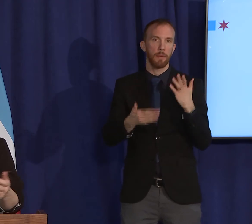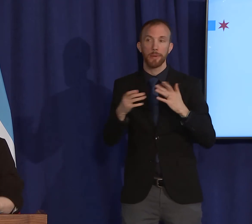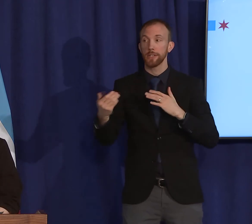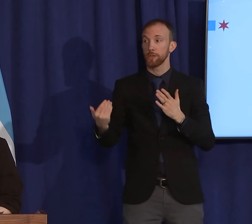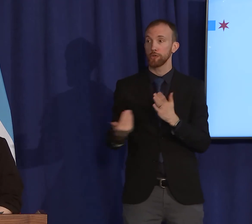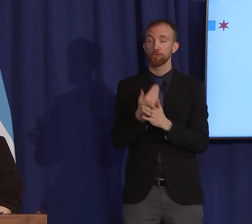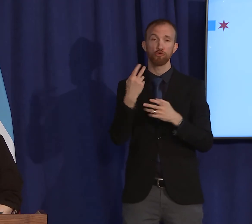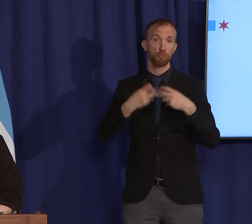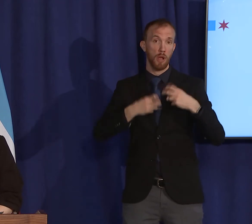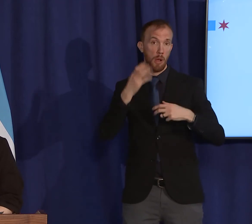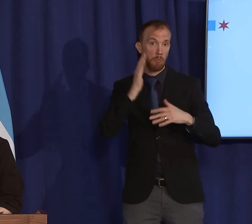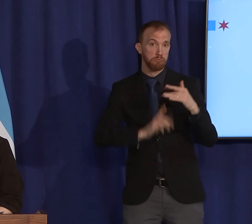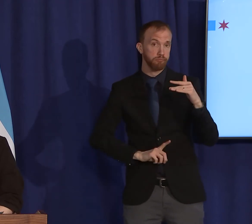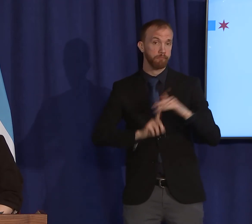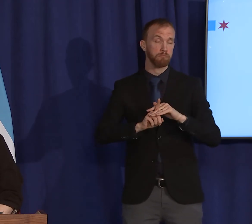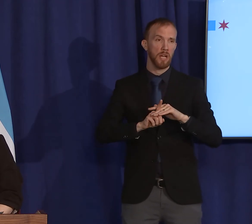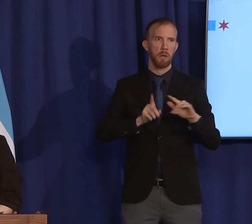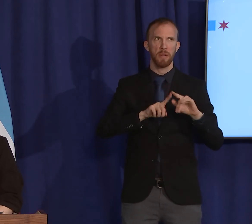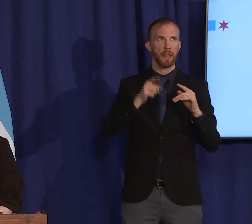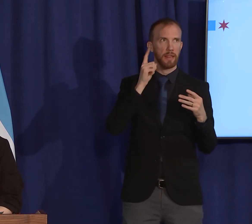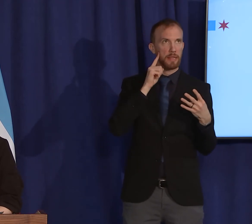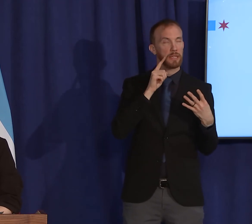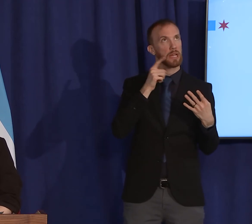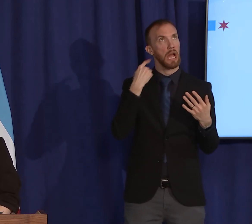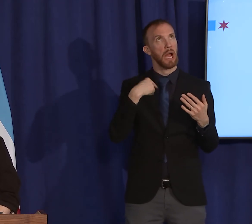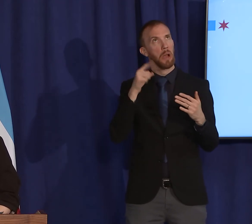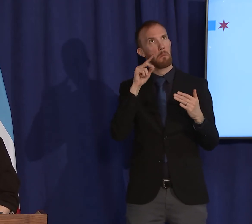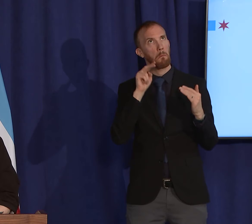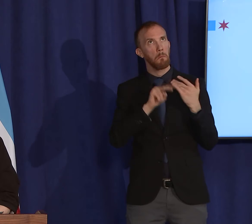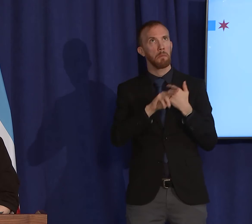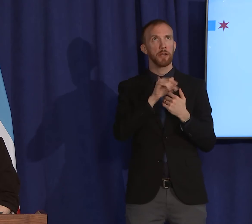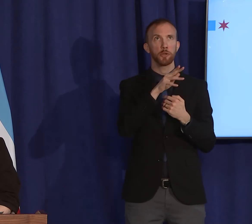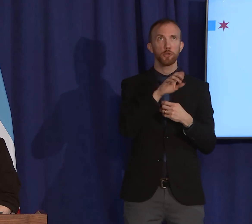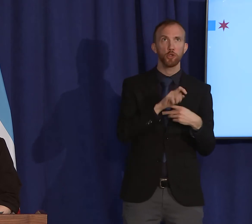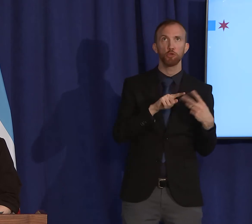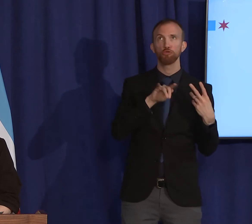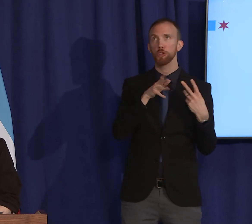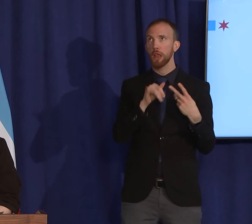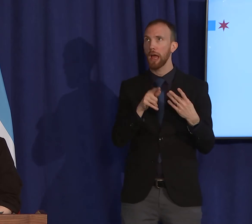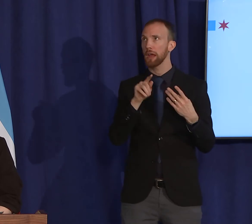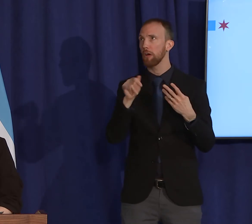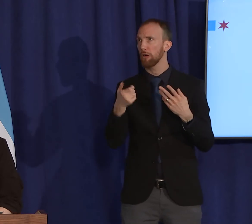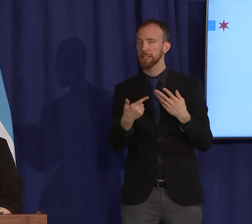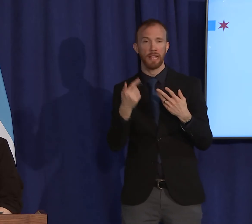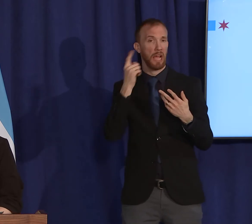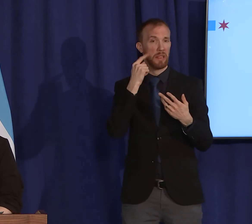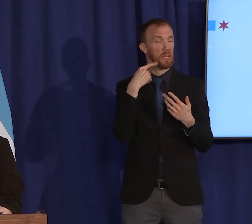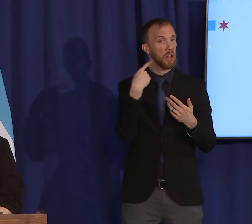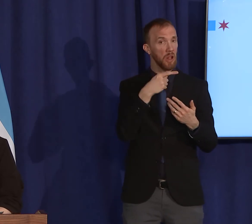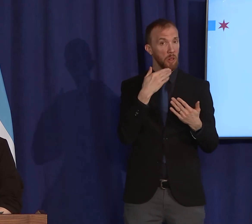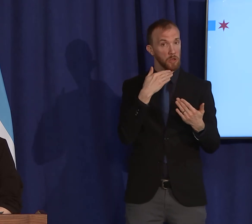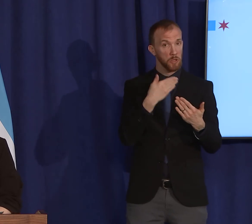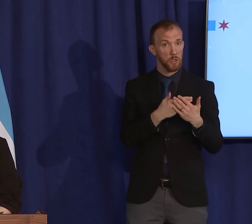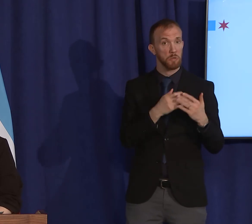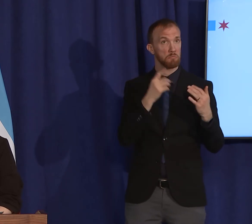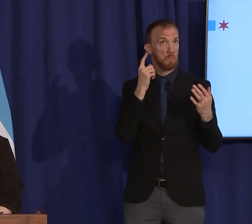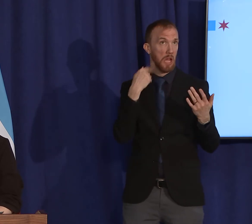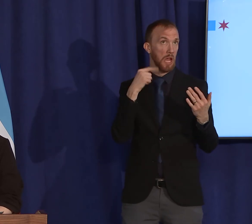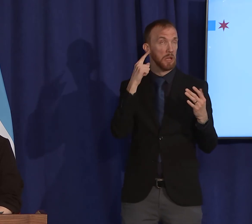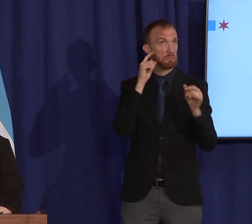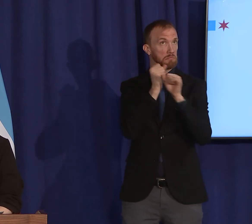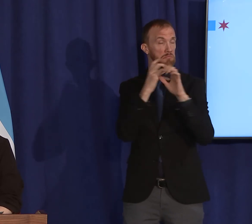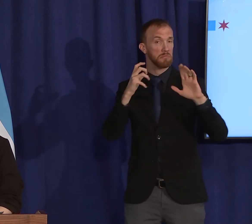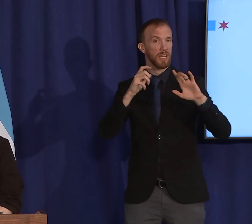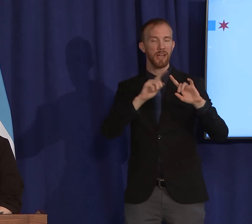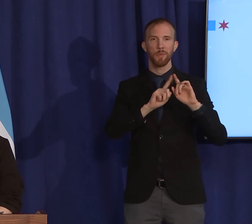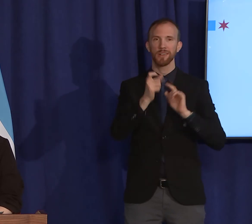we look like here in June and July and August and beyond. But in terms of what things look like in March and April, it